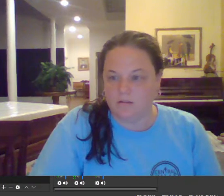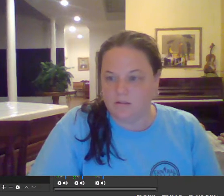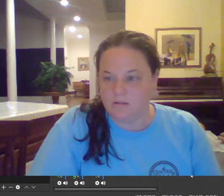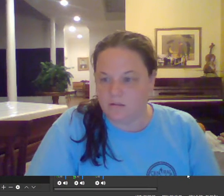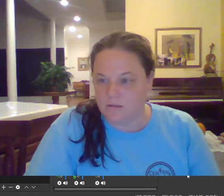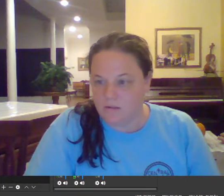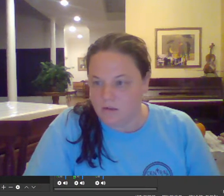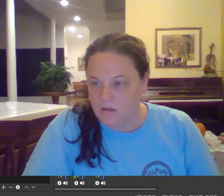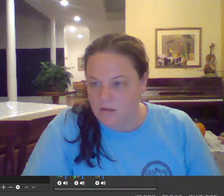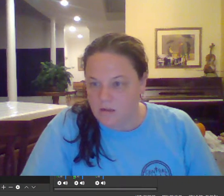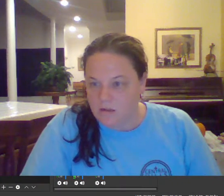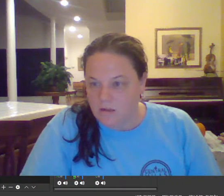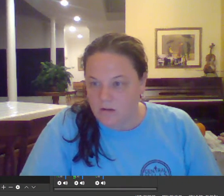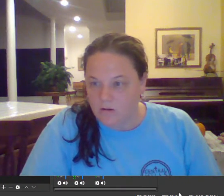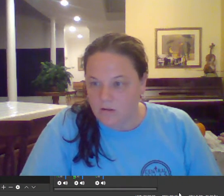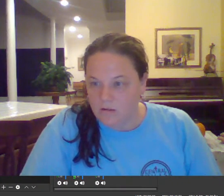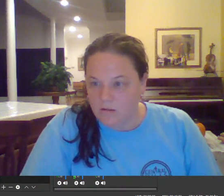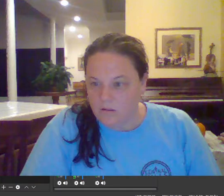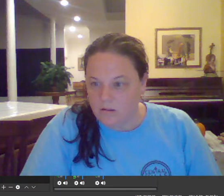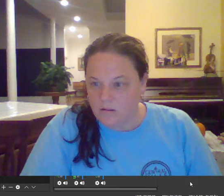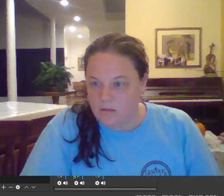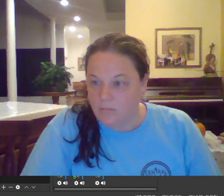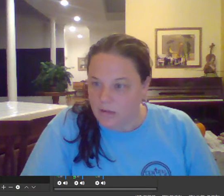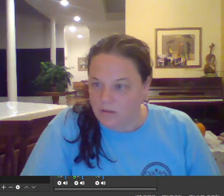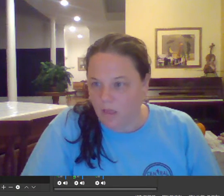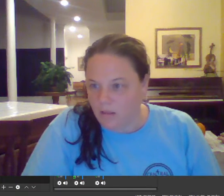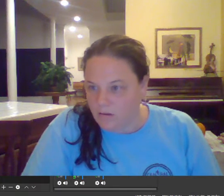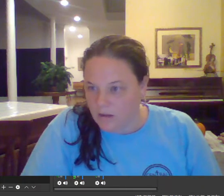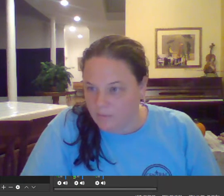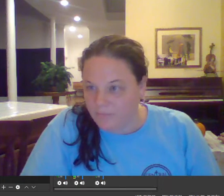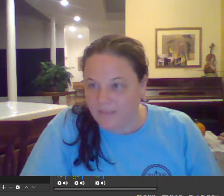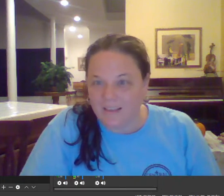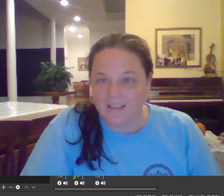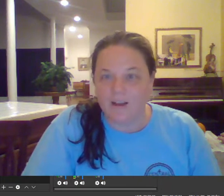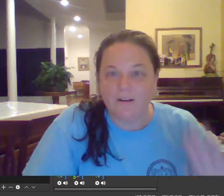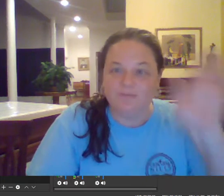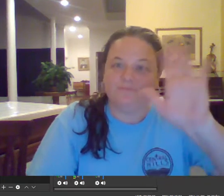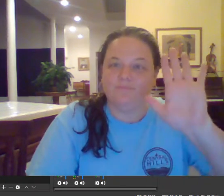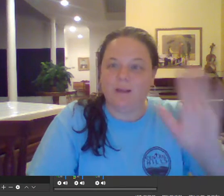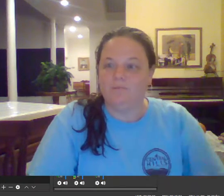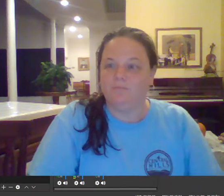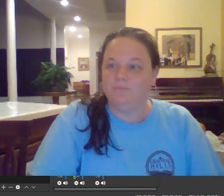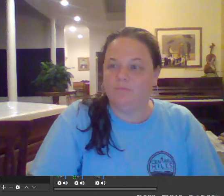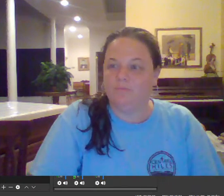That's 10 minutes. Oh, okay. All right.